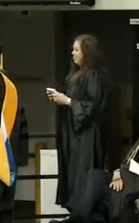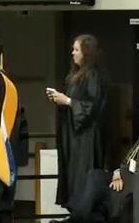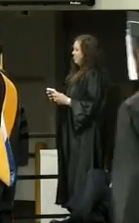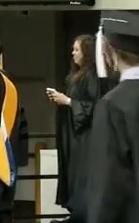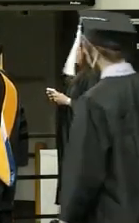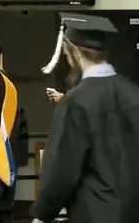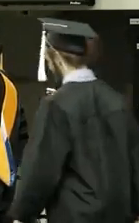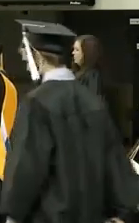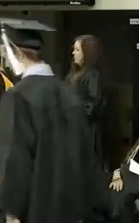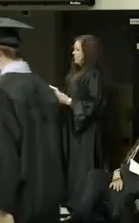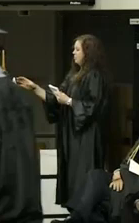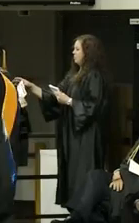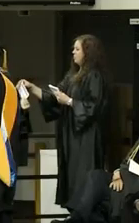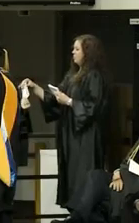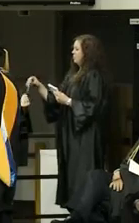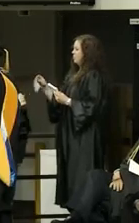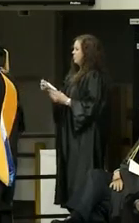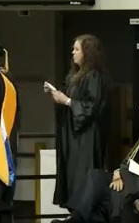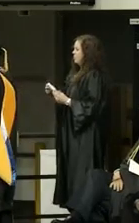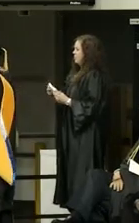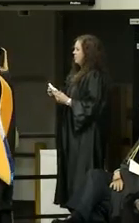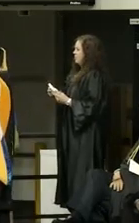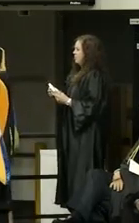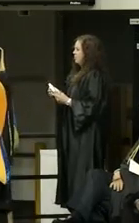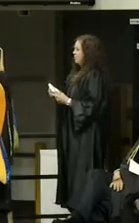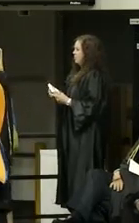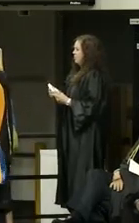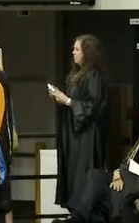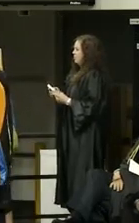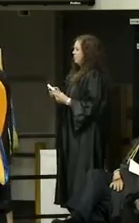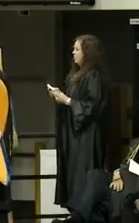Connor Panino, Honors in Biology.